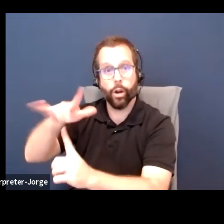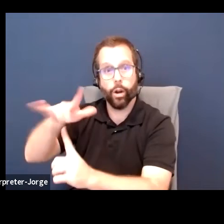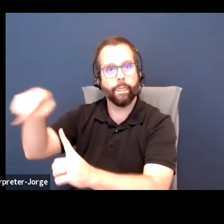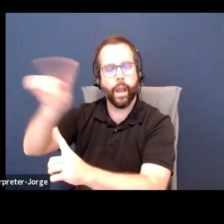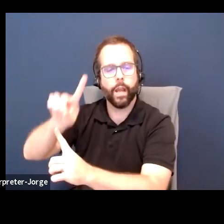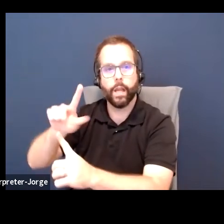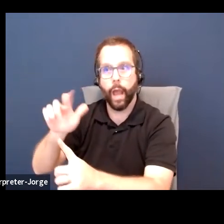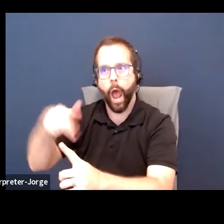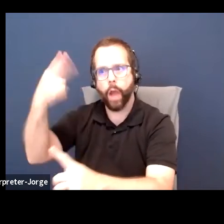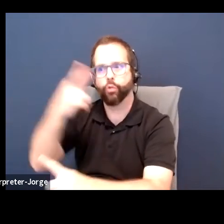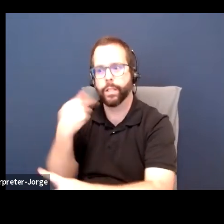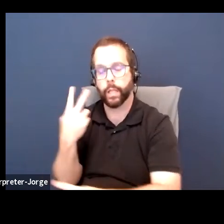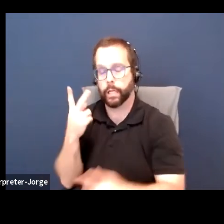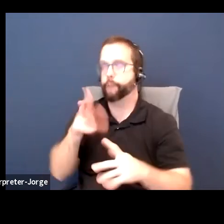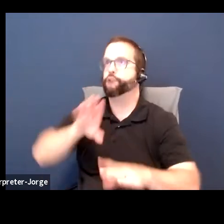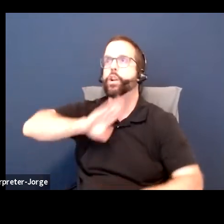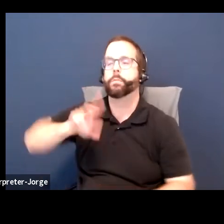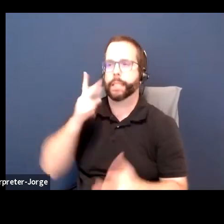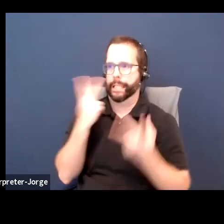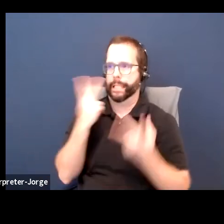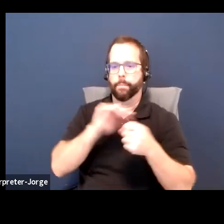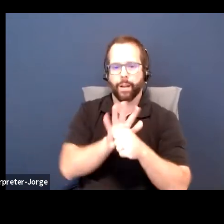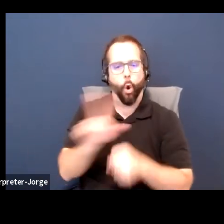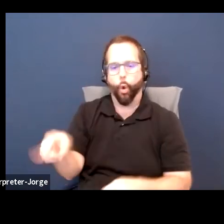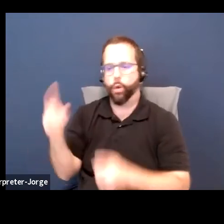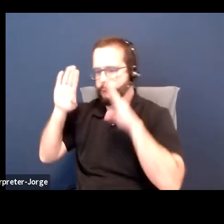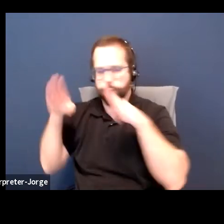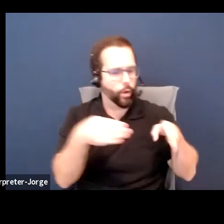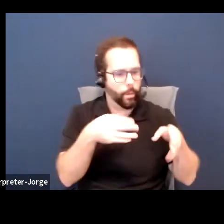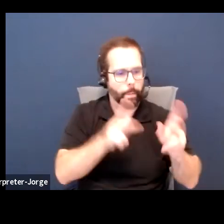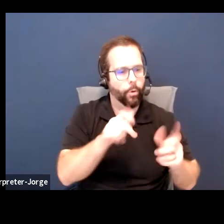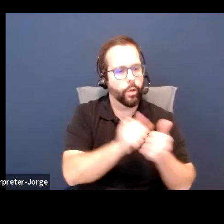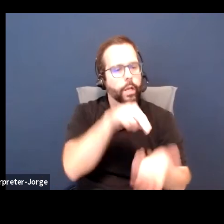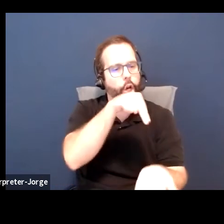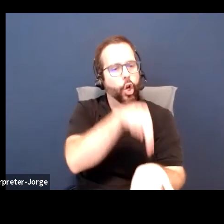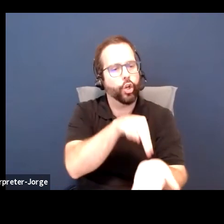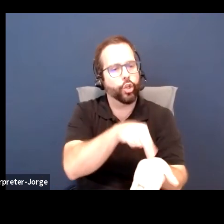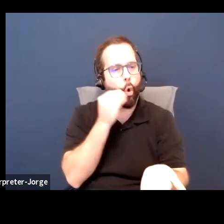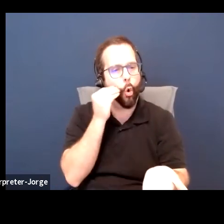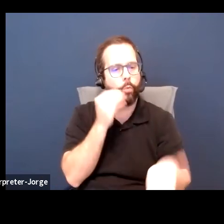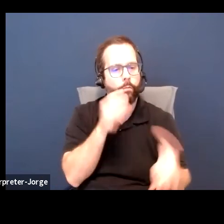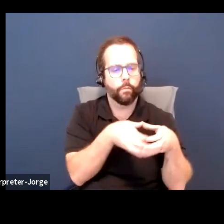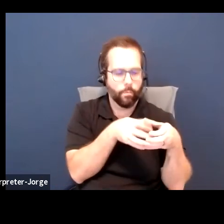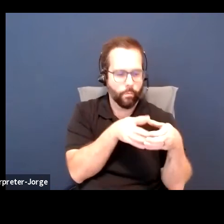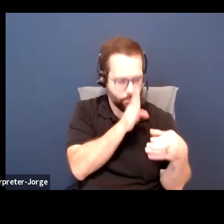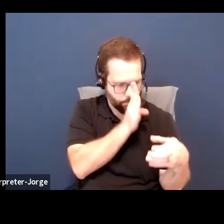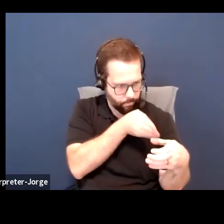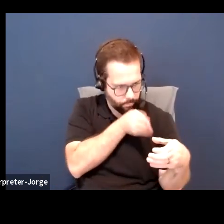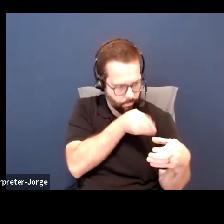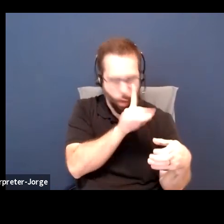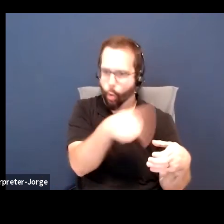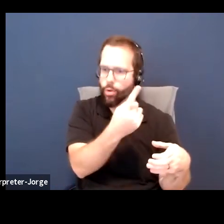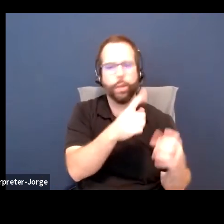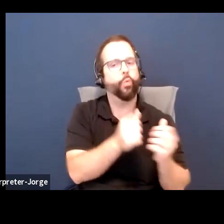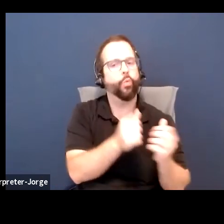pandemic that there was so much focus only on people in nursing homes without focusing on the whole